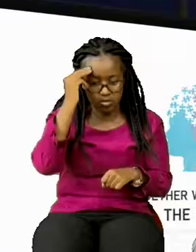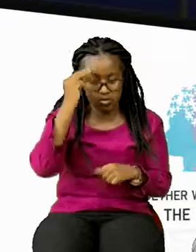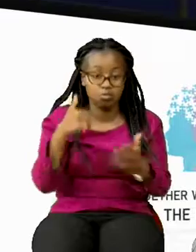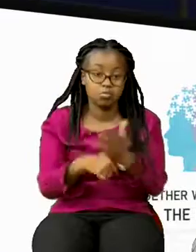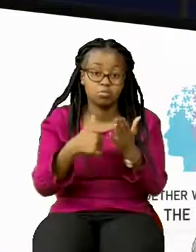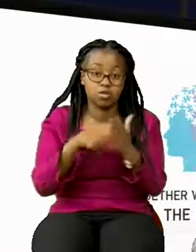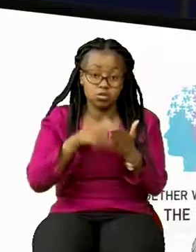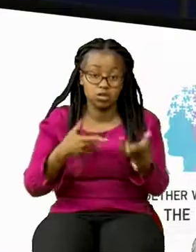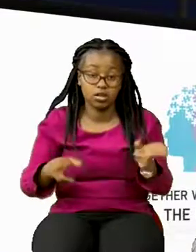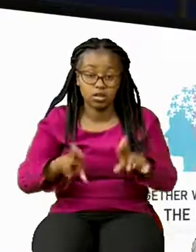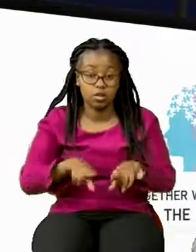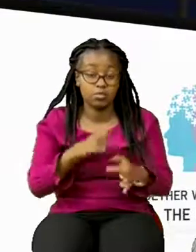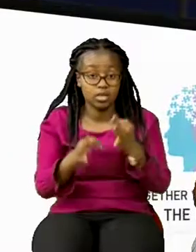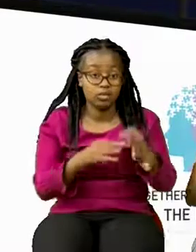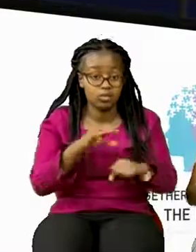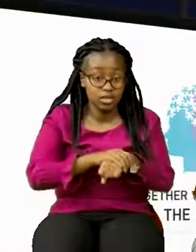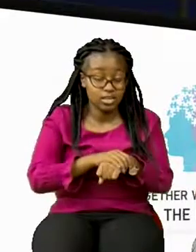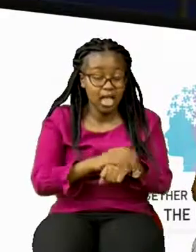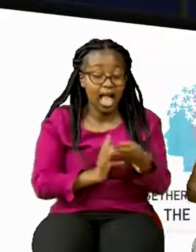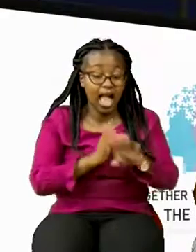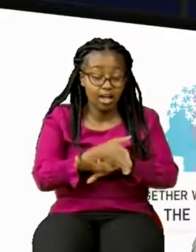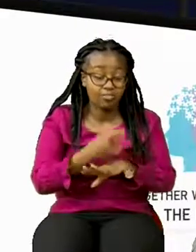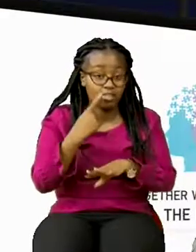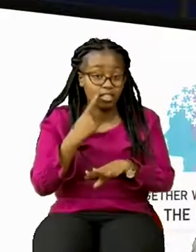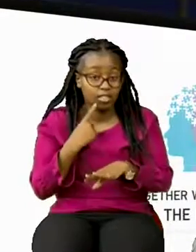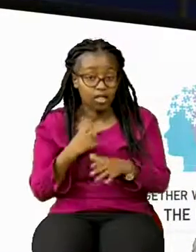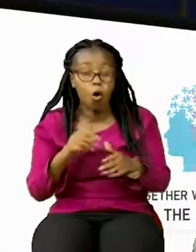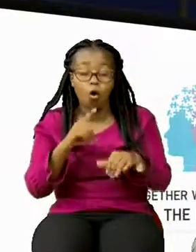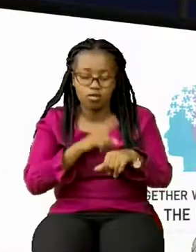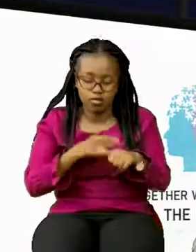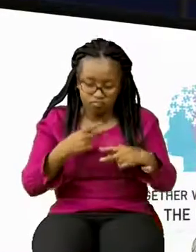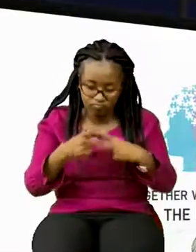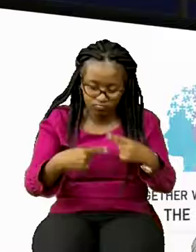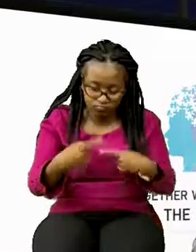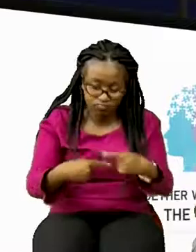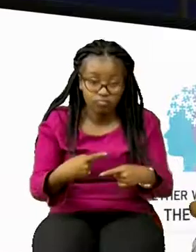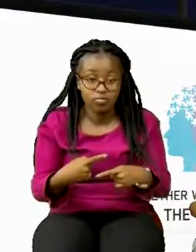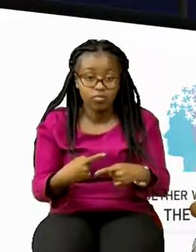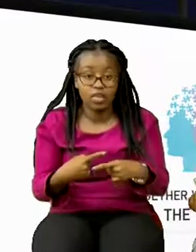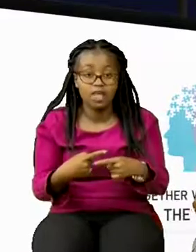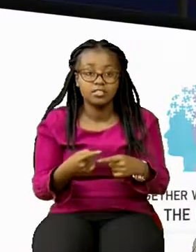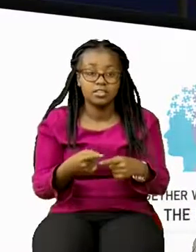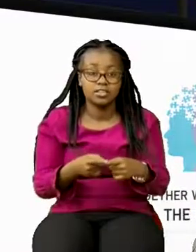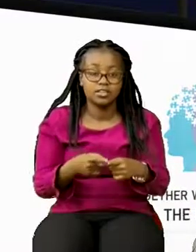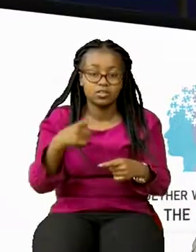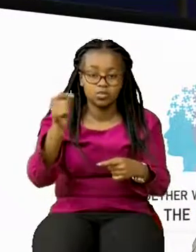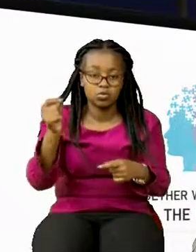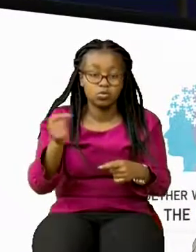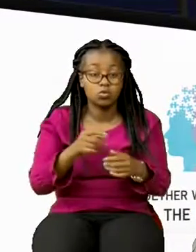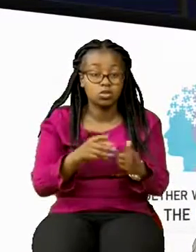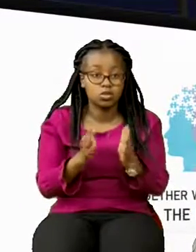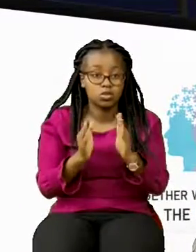that is what can happen. So if you find that after the seizure or during the seizure, your child passes urine, kindly